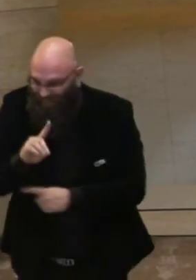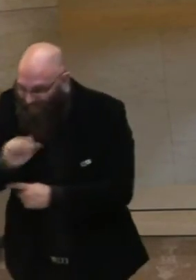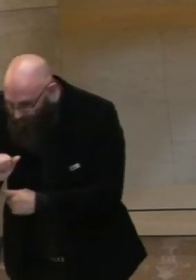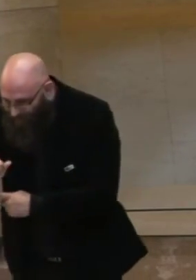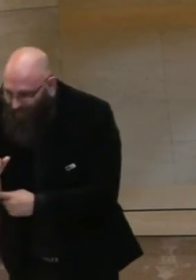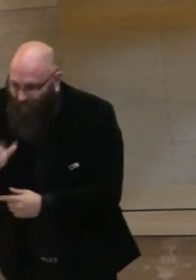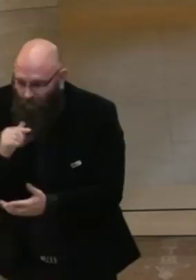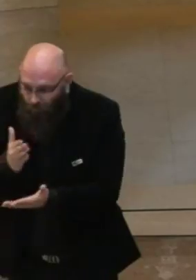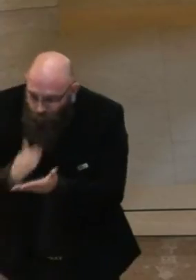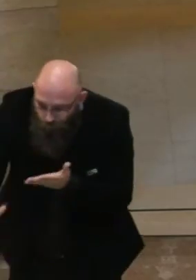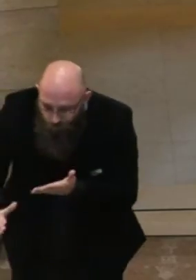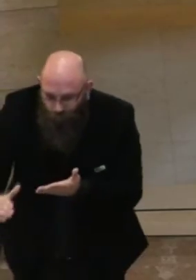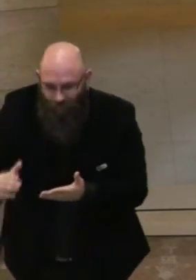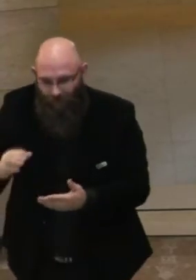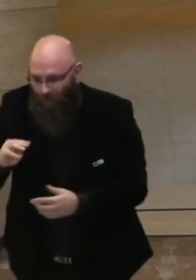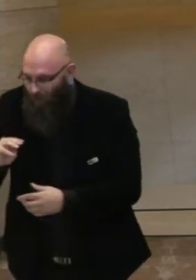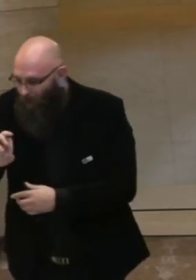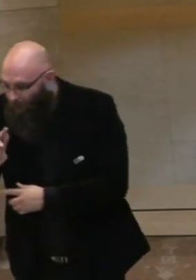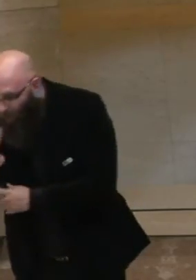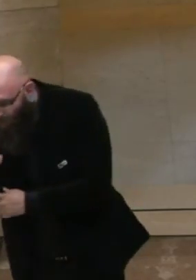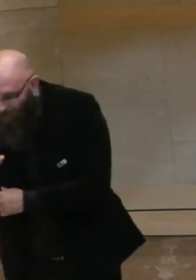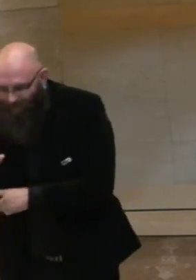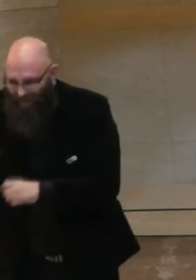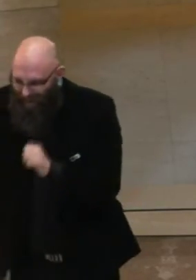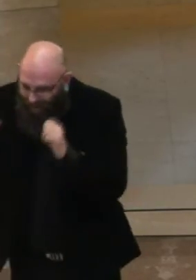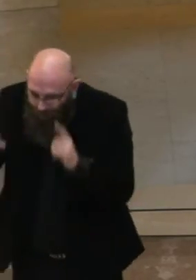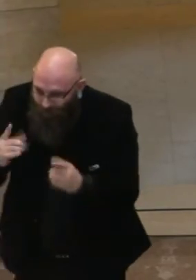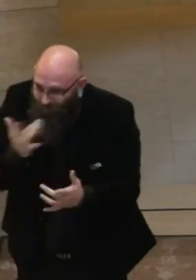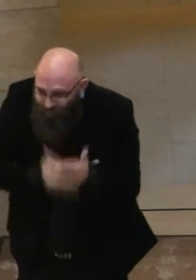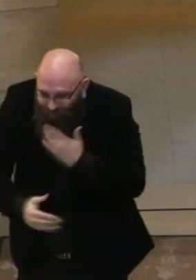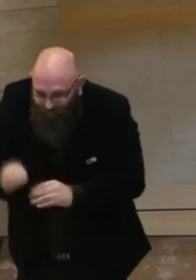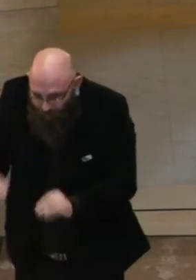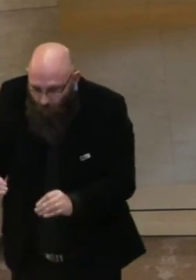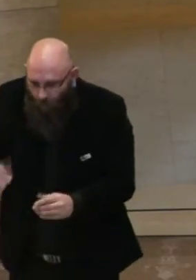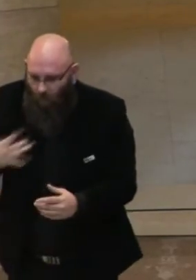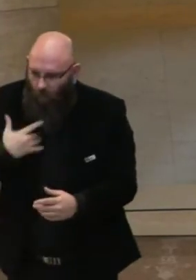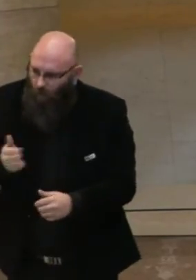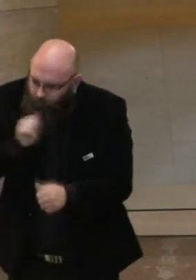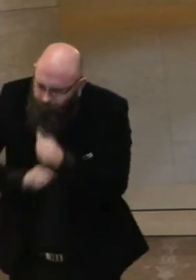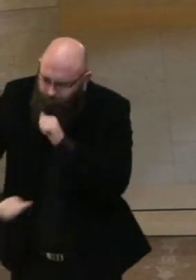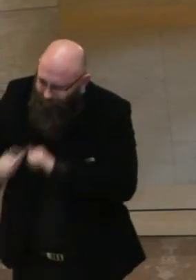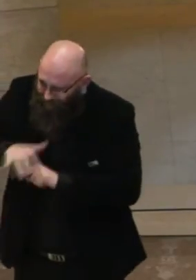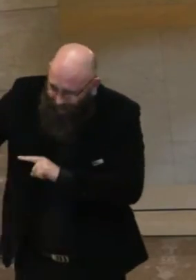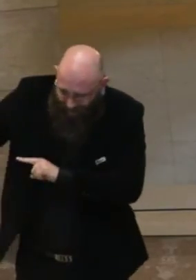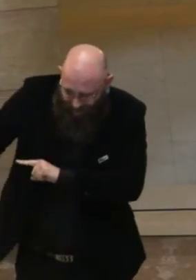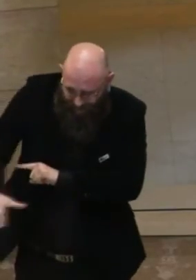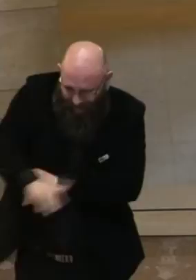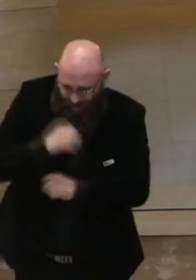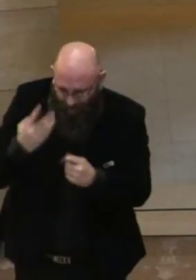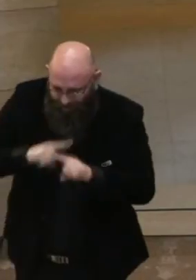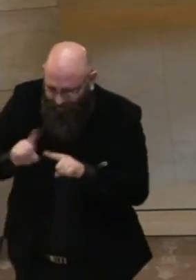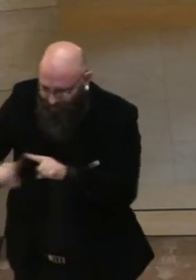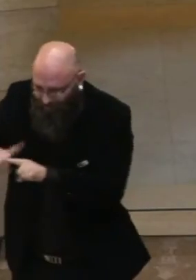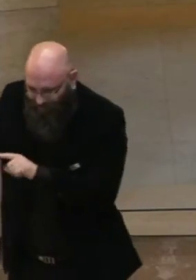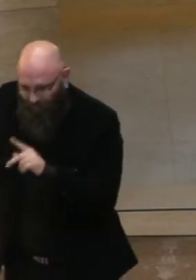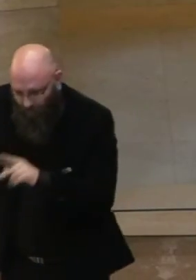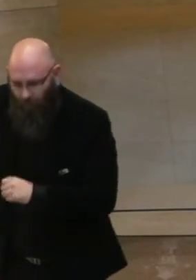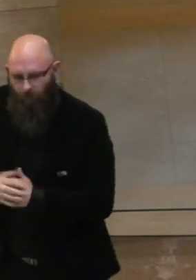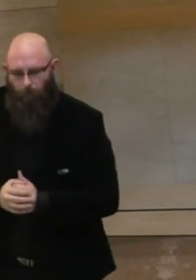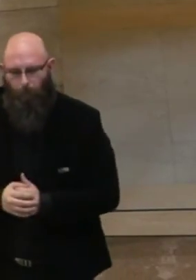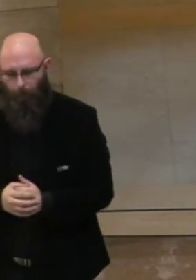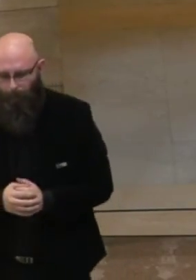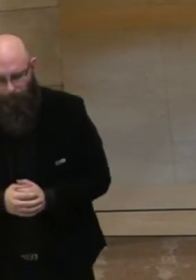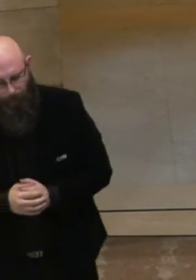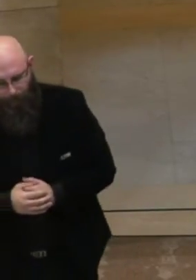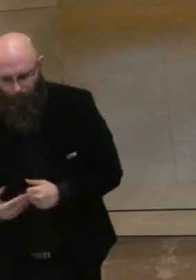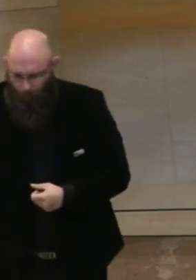without education, without health care, have lasted for generations. Join with me, and together we will dry the